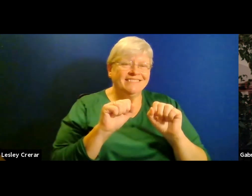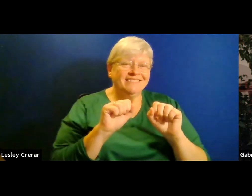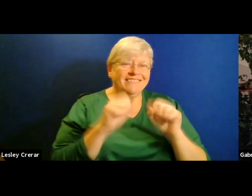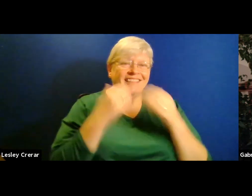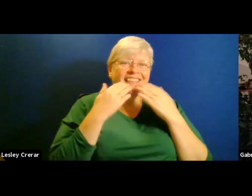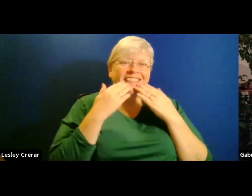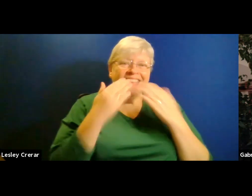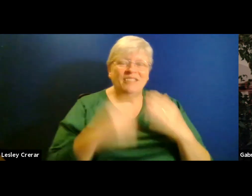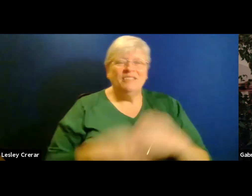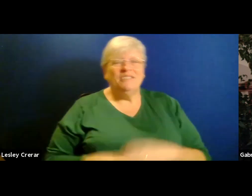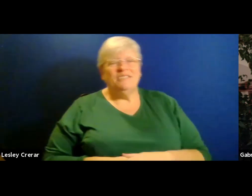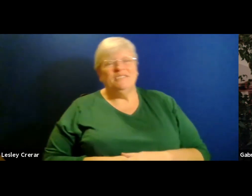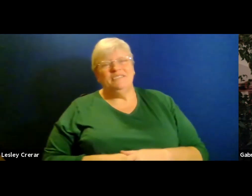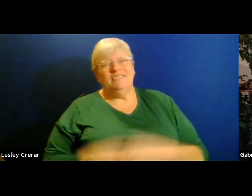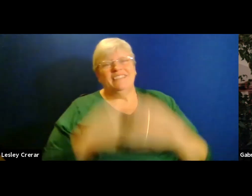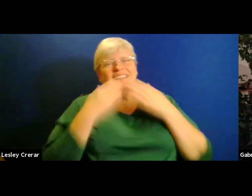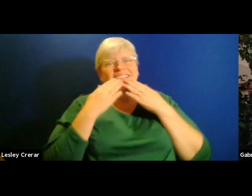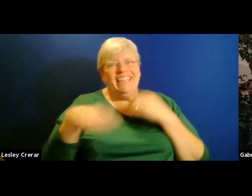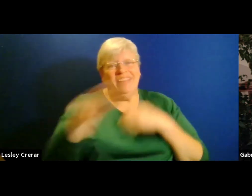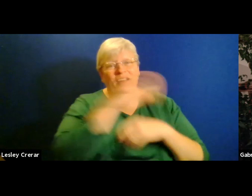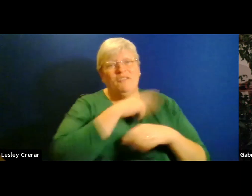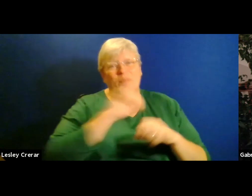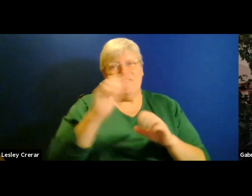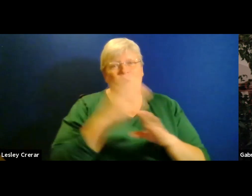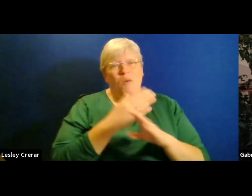Thank you. Thank you, everybody, for your lovely work.